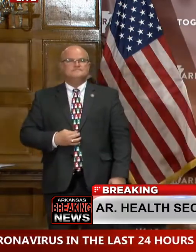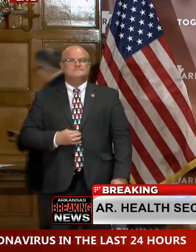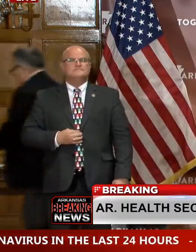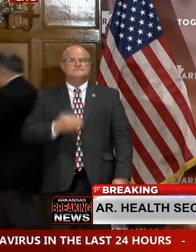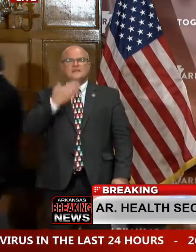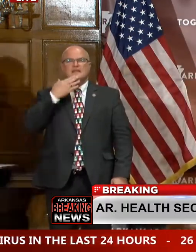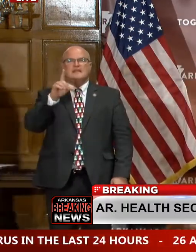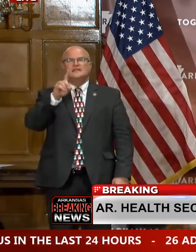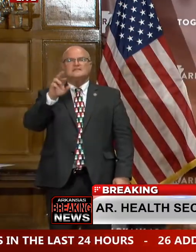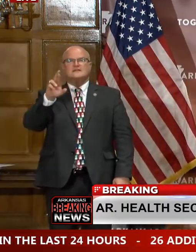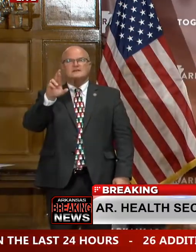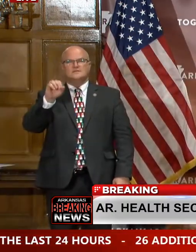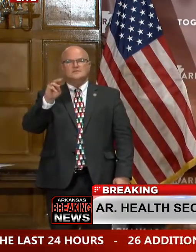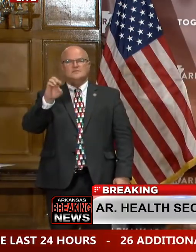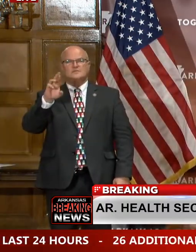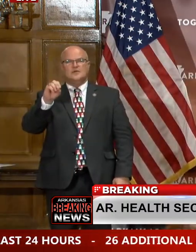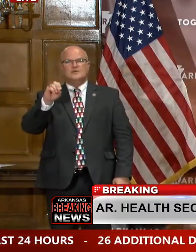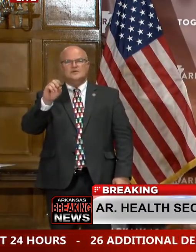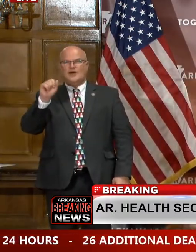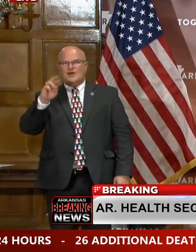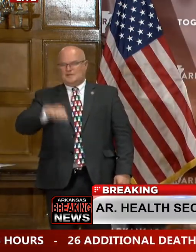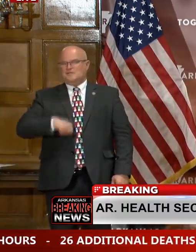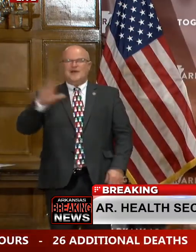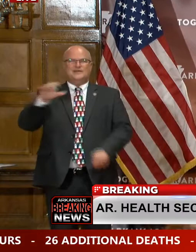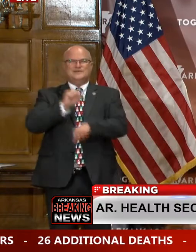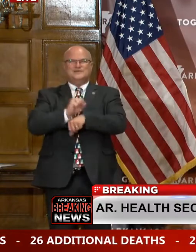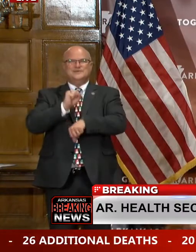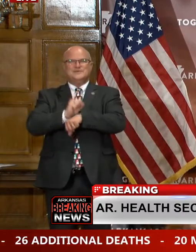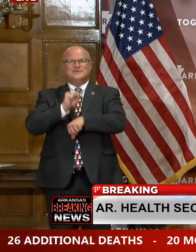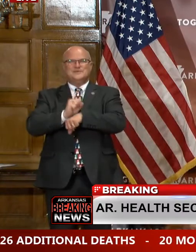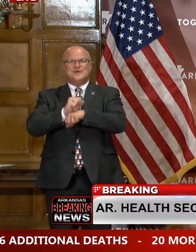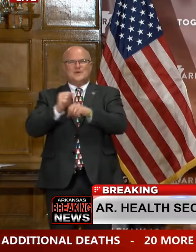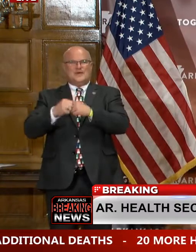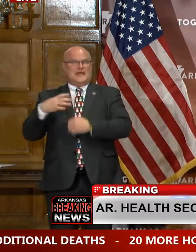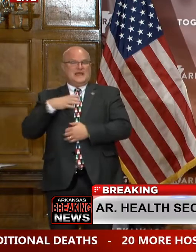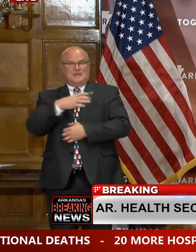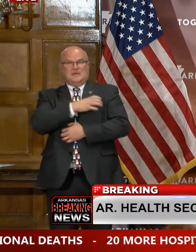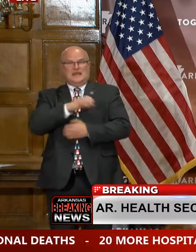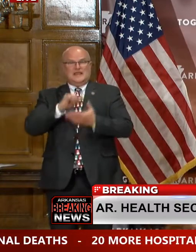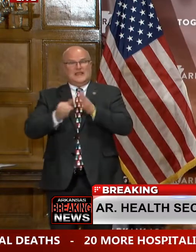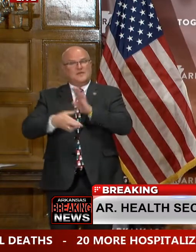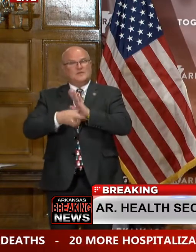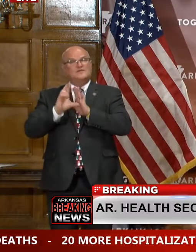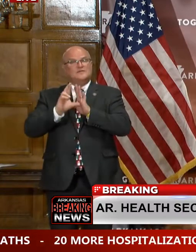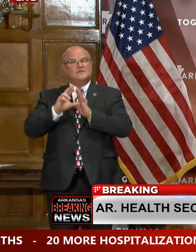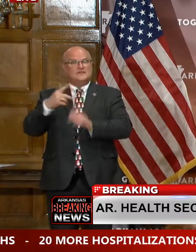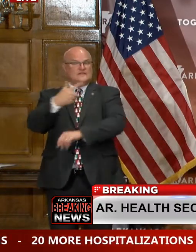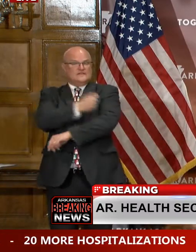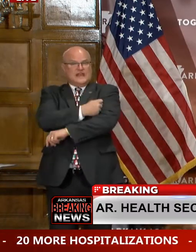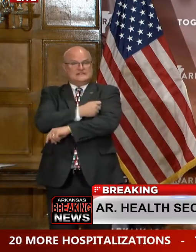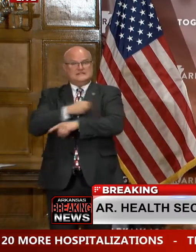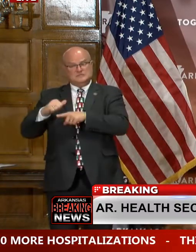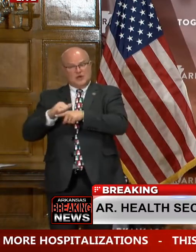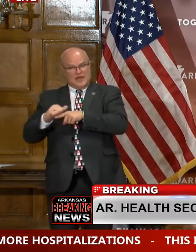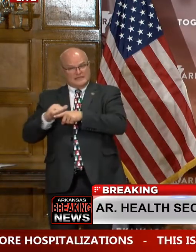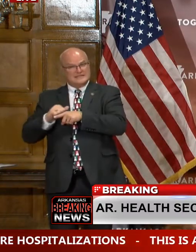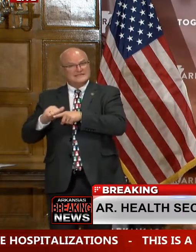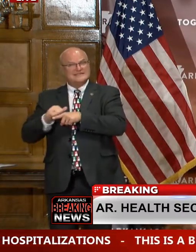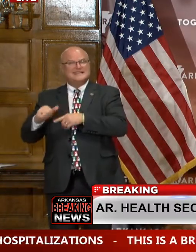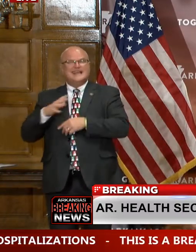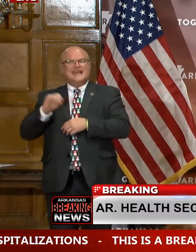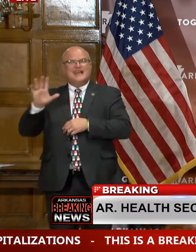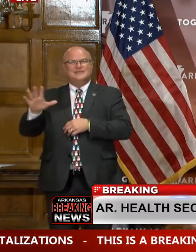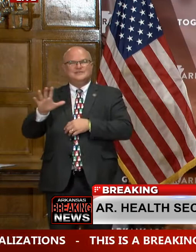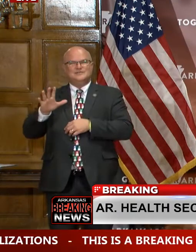Thank you, Dr. Romero. And Arkansas is very proud of your work on the committee that reviews the vaccine practices, and